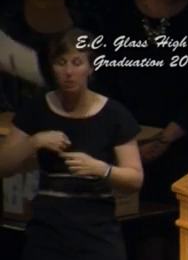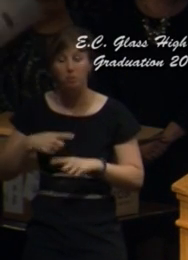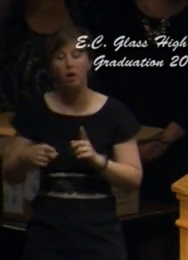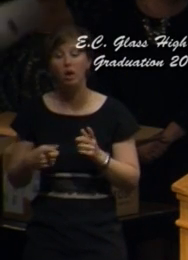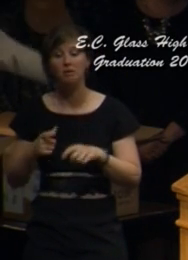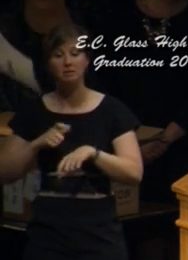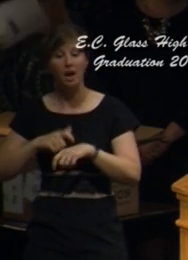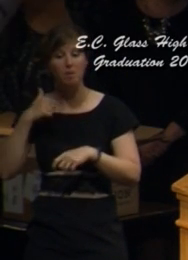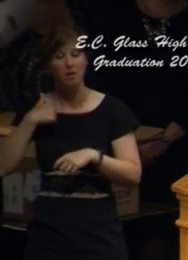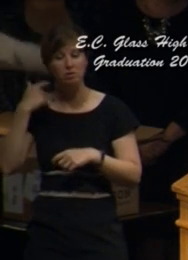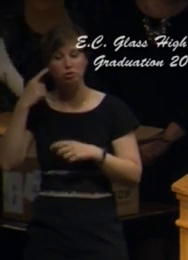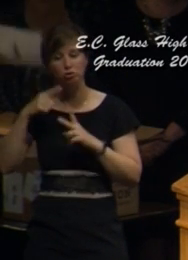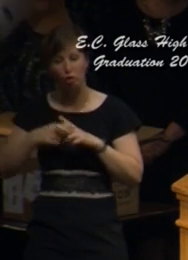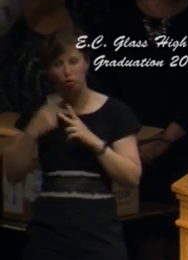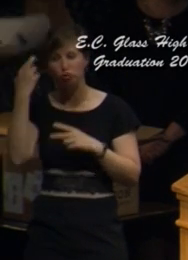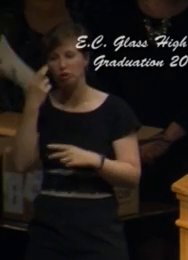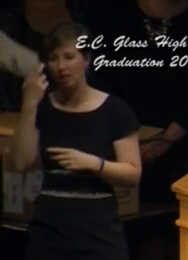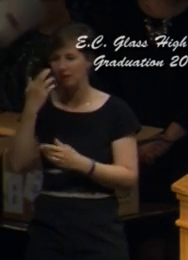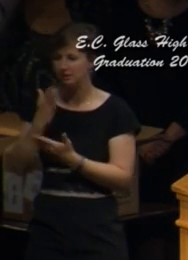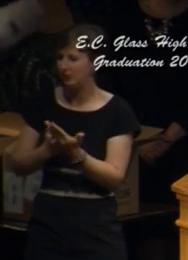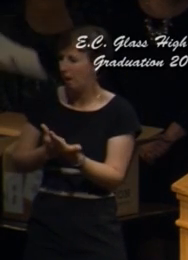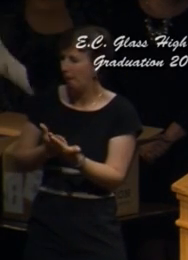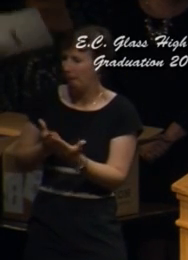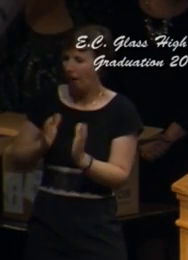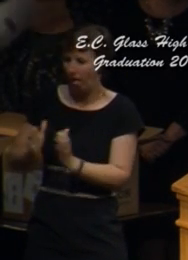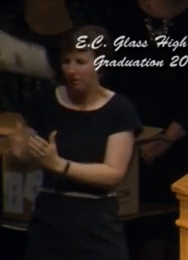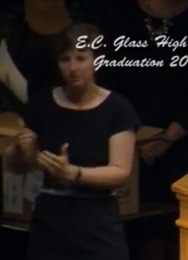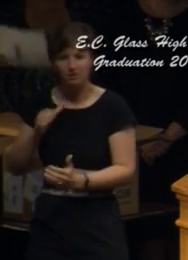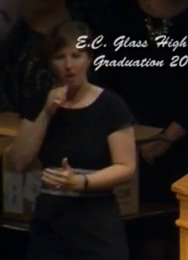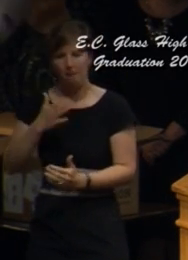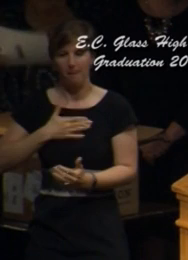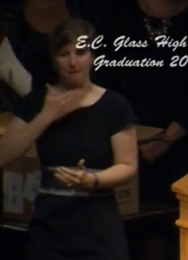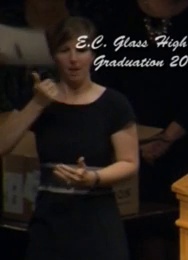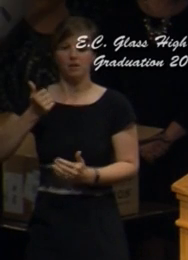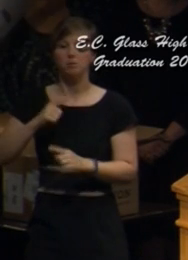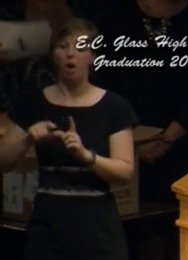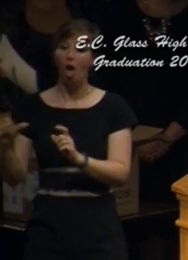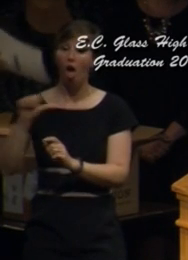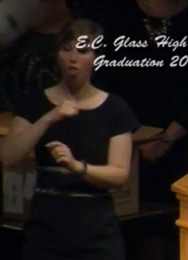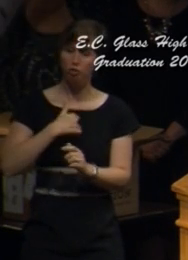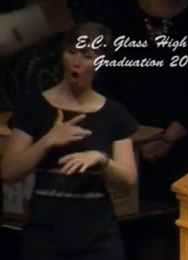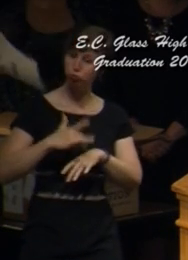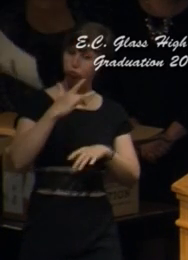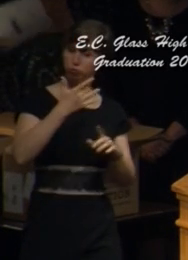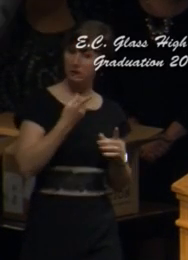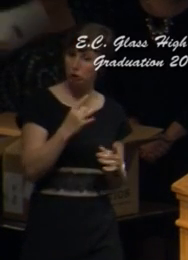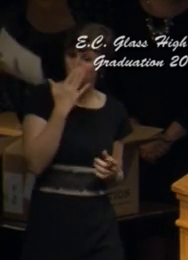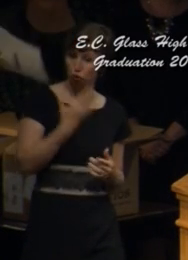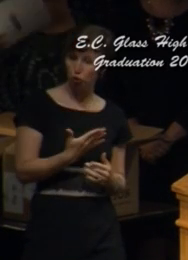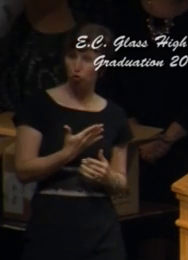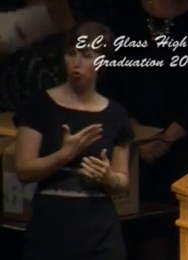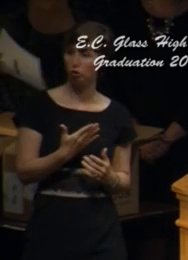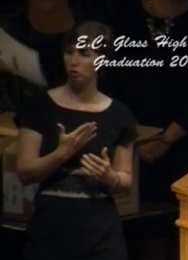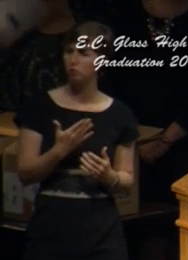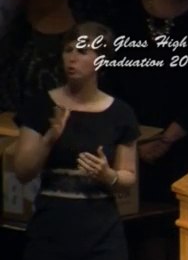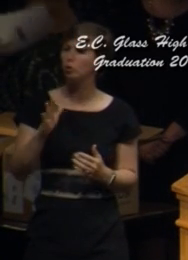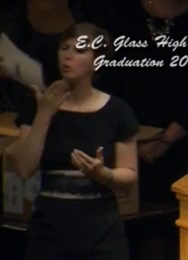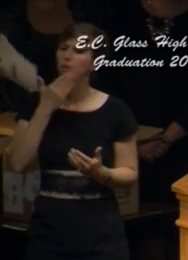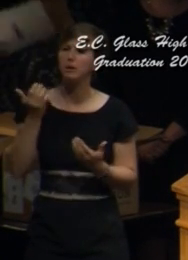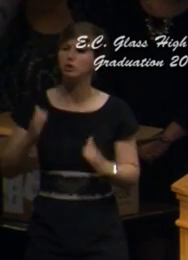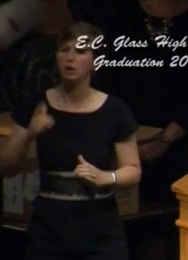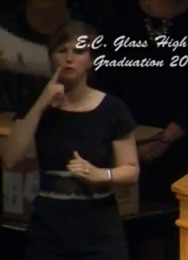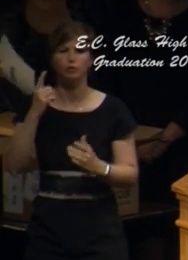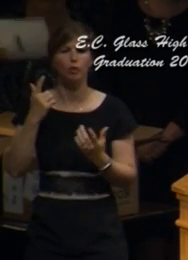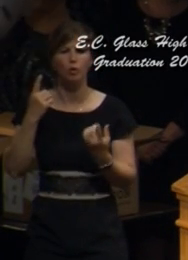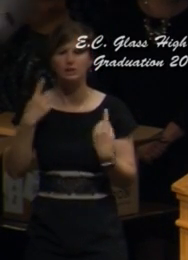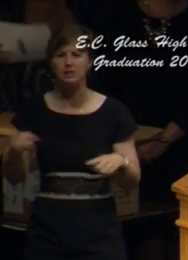I began to realize that those subjects were just not my strong suit, and there were other areas where I shined. Your best chance at success in life is to find your